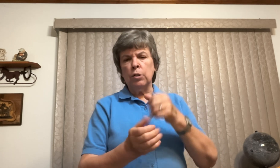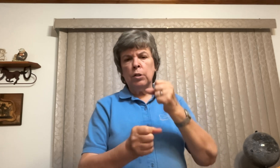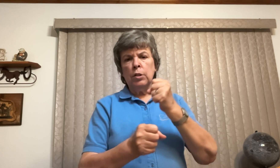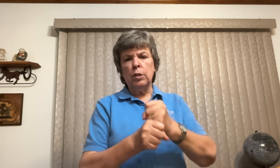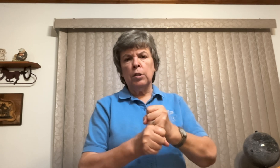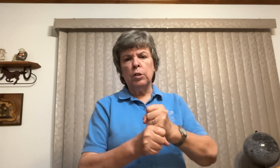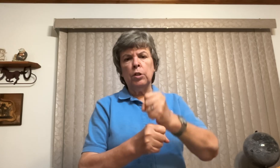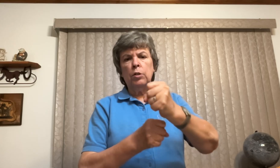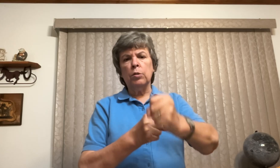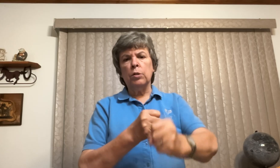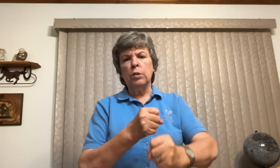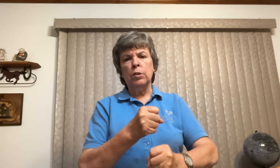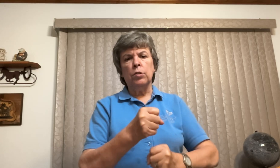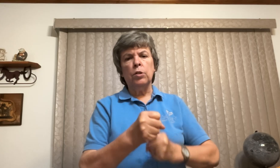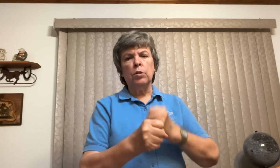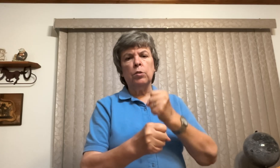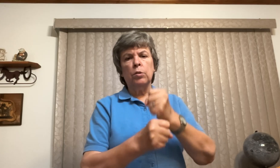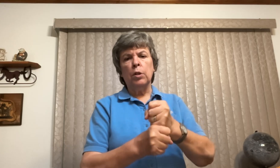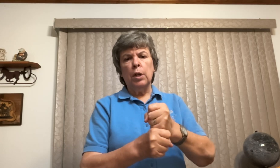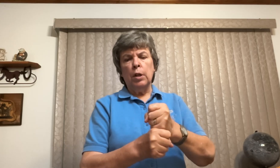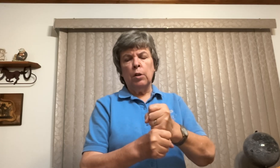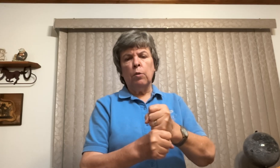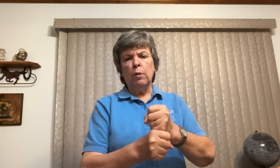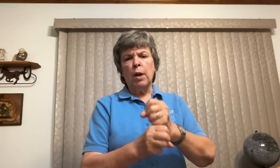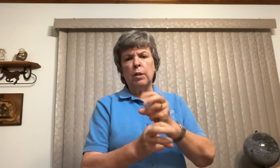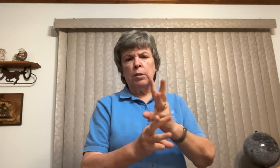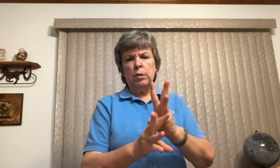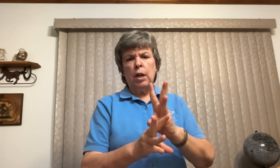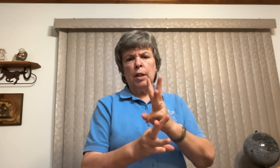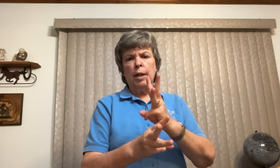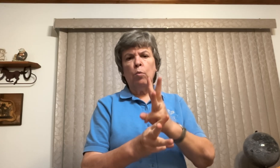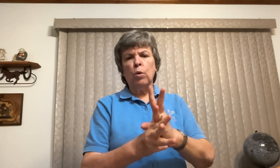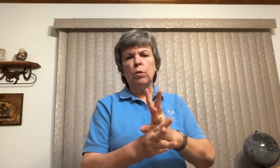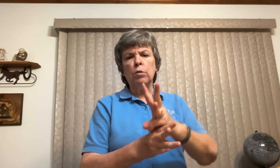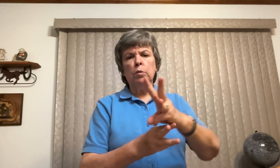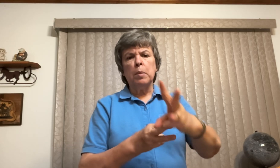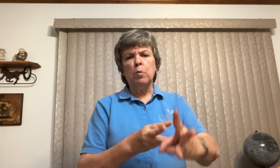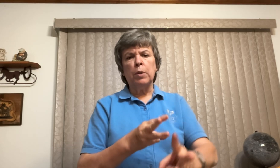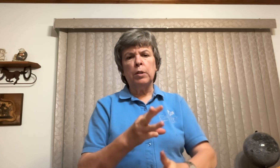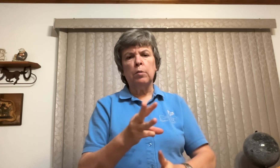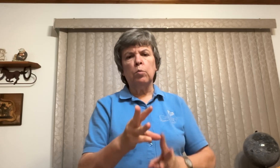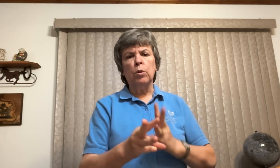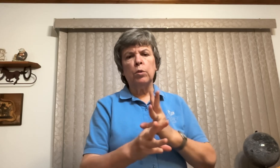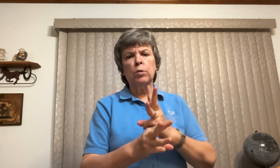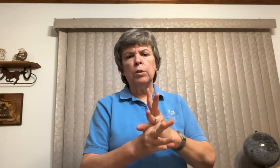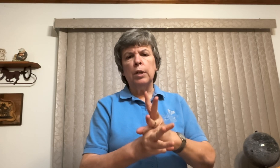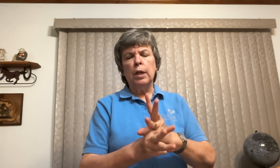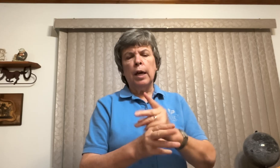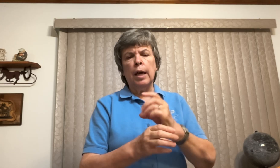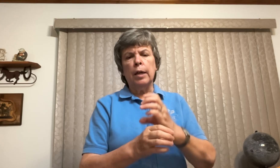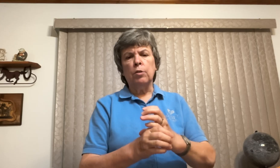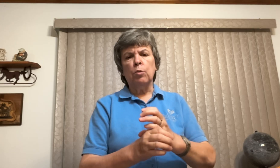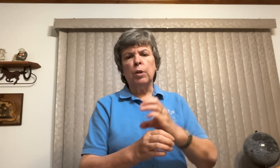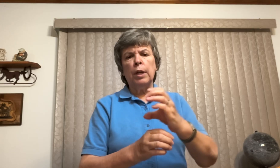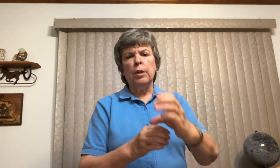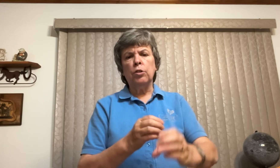10,000 years. This is years going around. It's kind of like world. Remember, we did world and